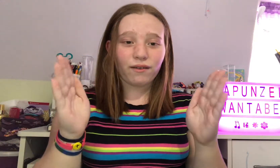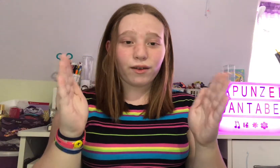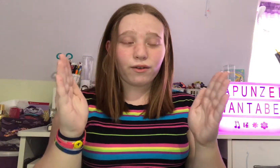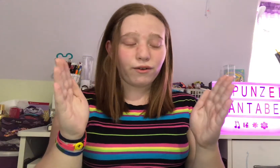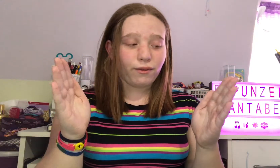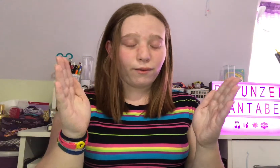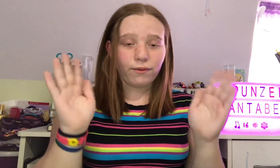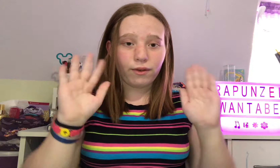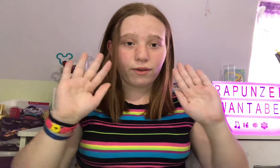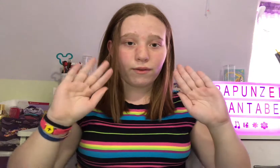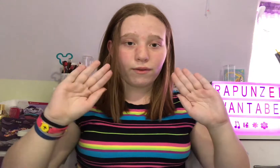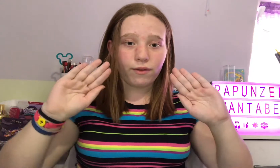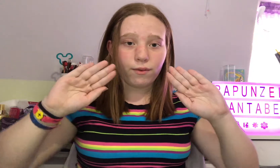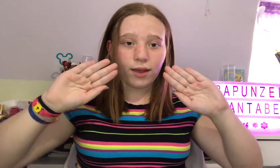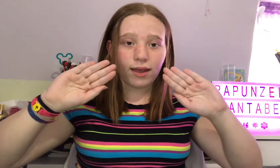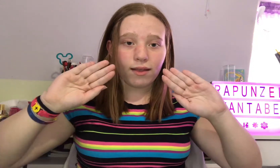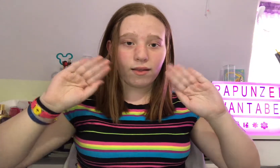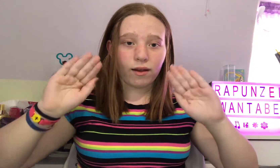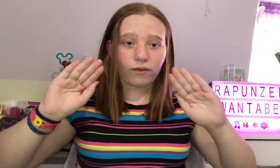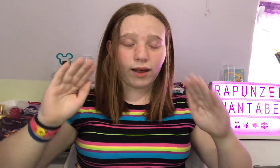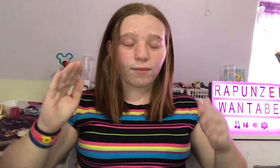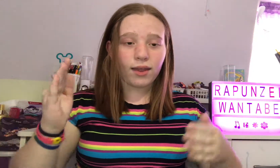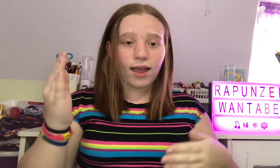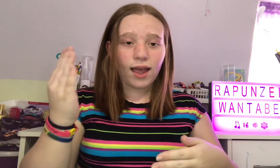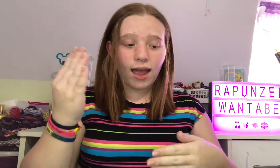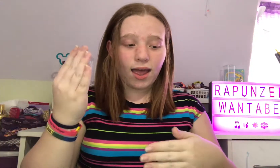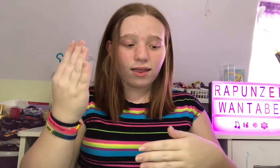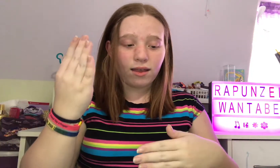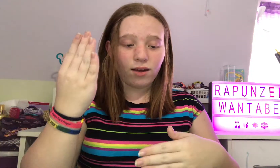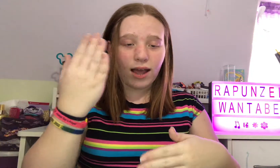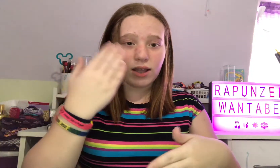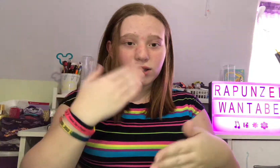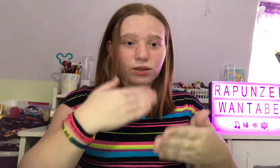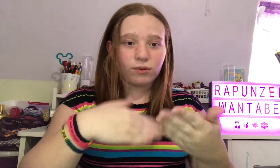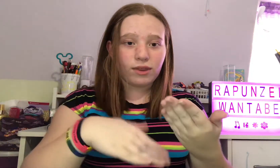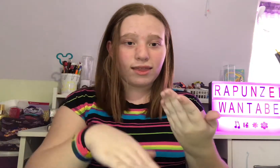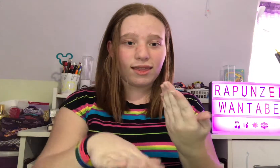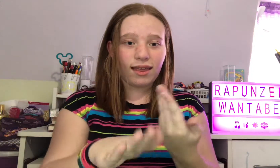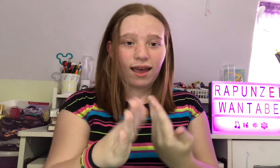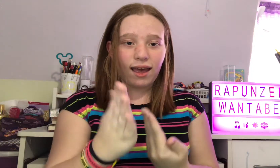your two hands that are flat, and then you'll kind of just do that.